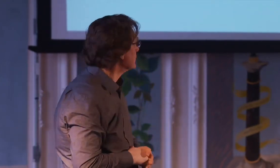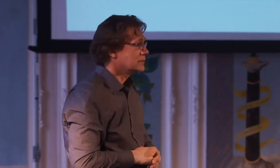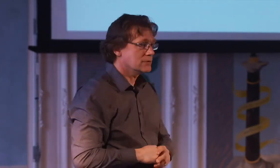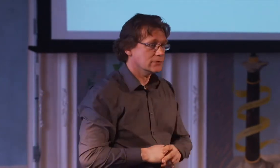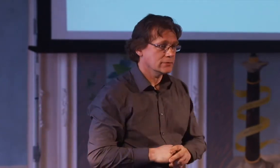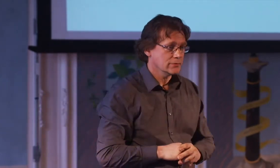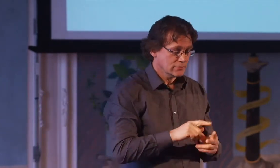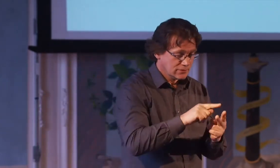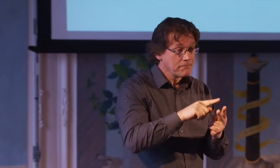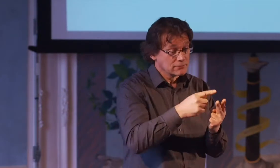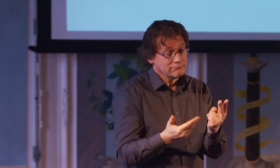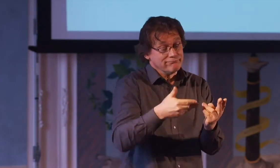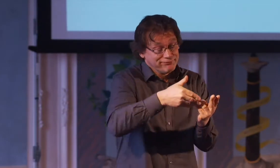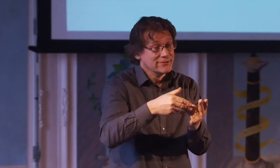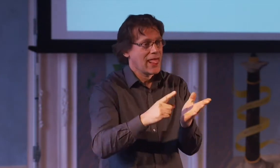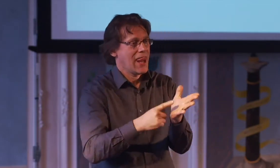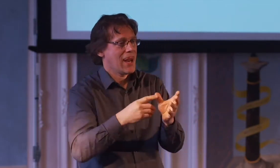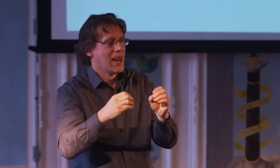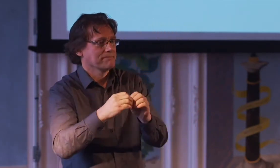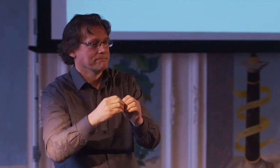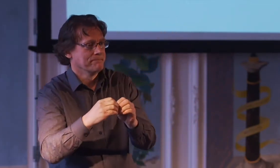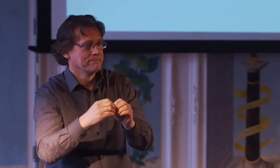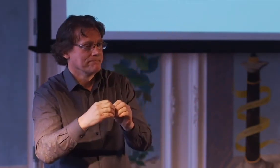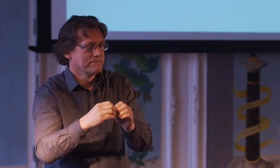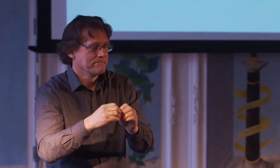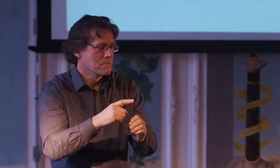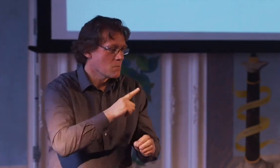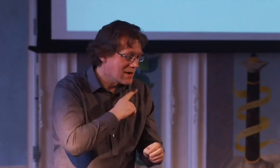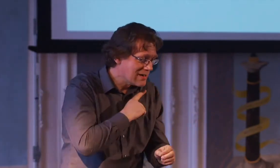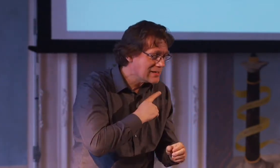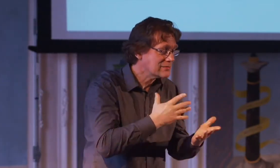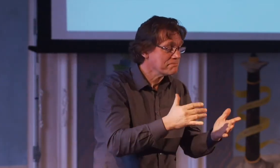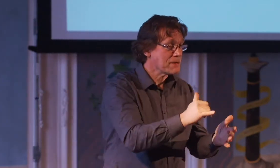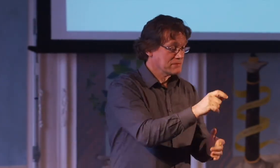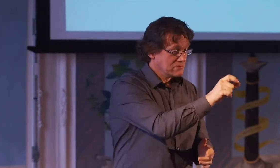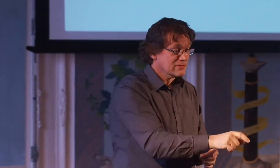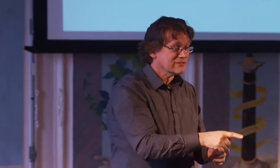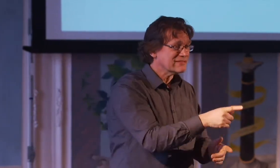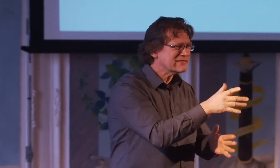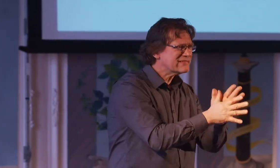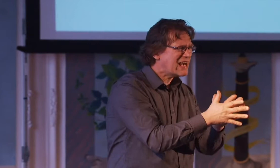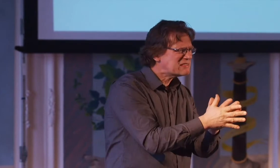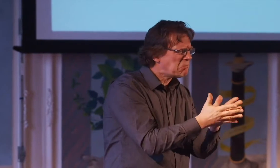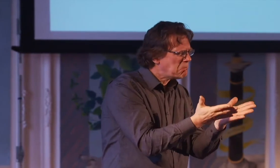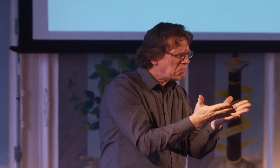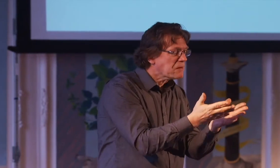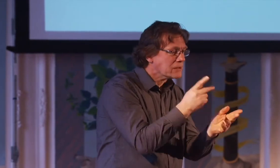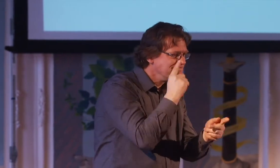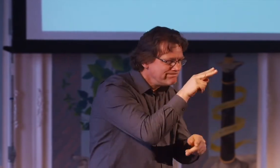of the word, the term that we have created a sign for. We additionally create laboratory movies, because sometimes